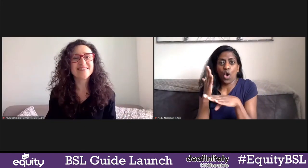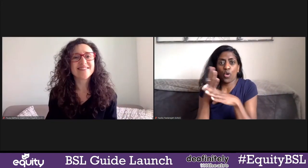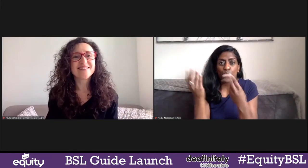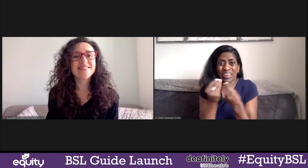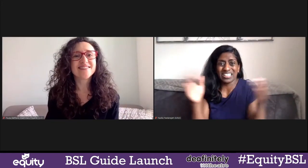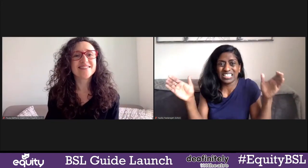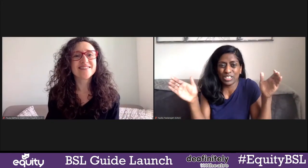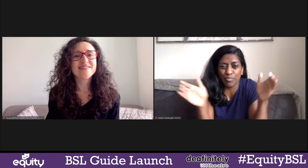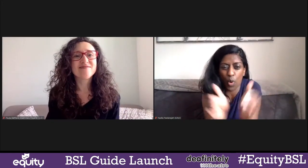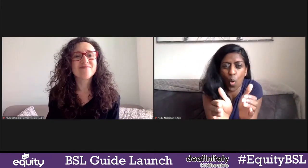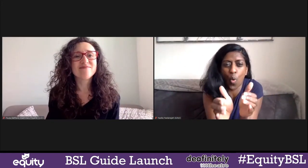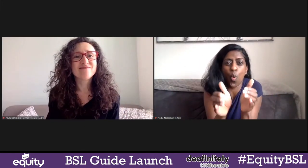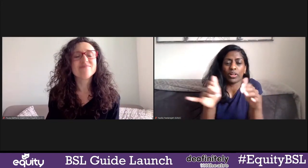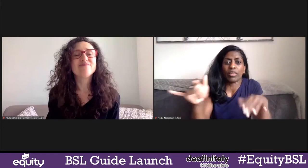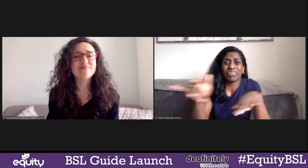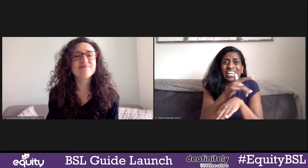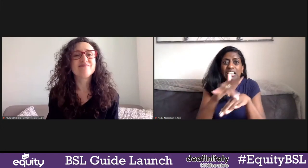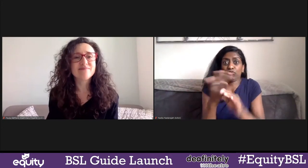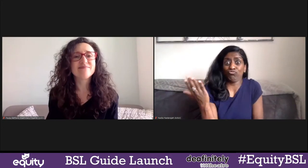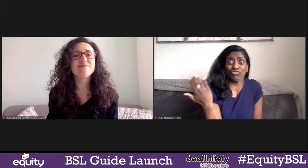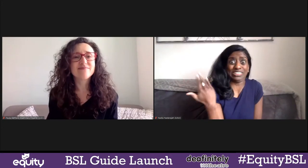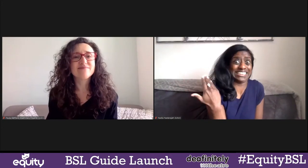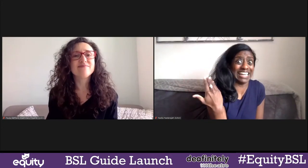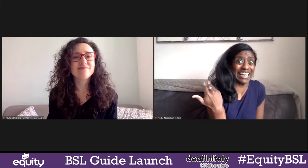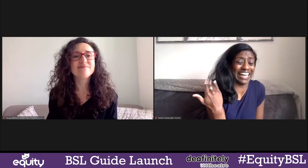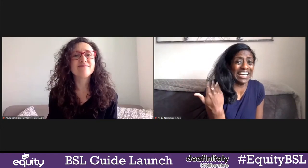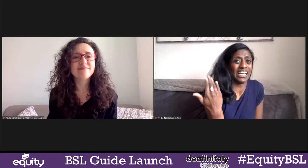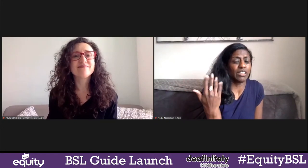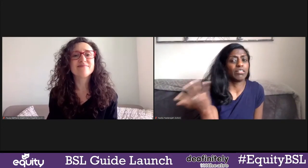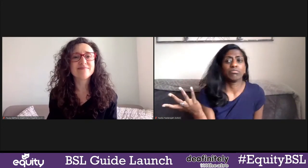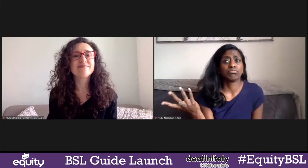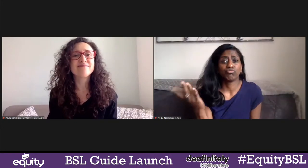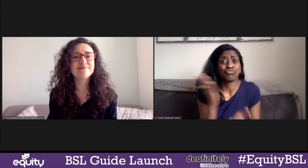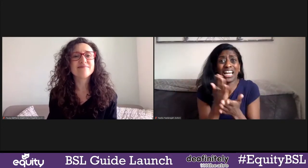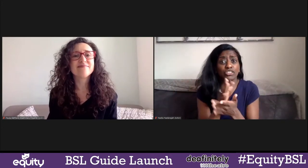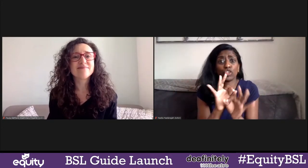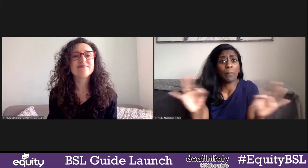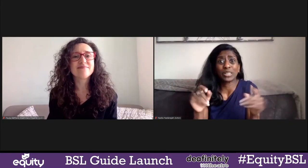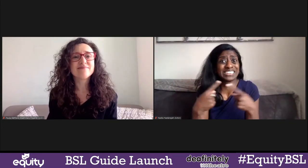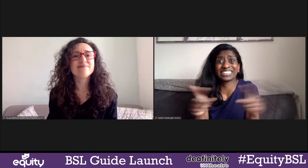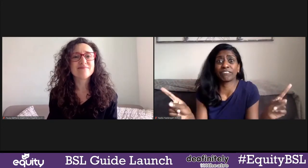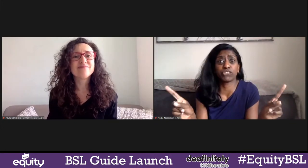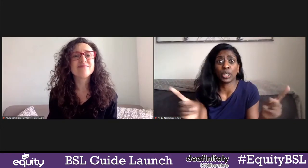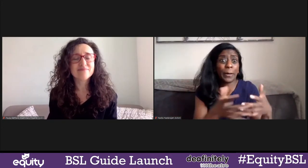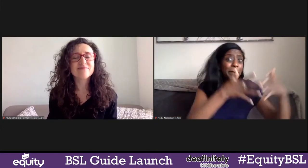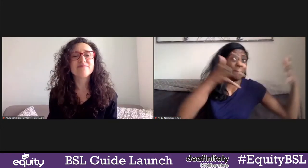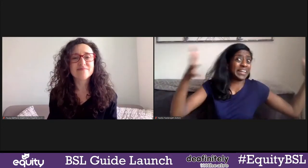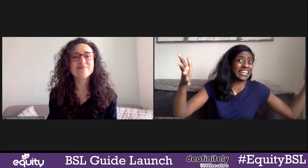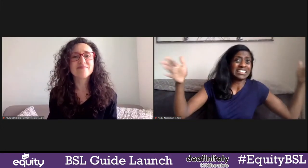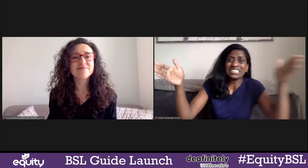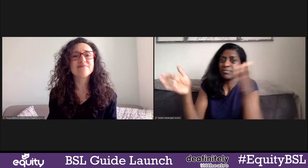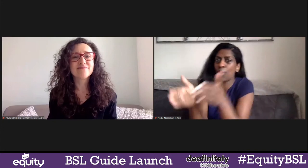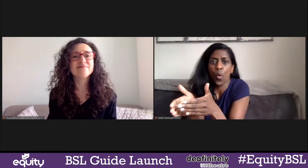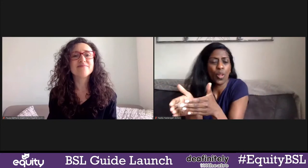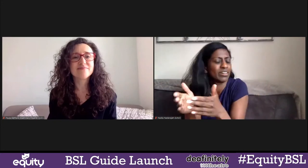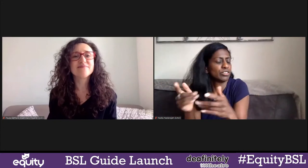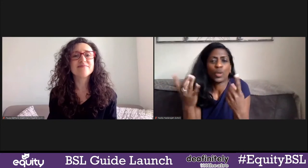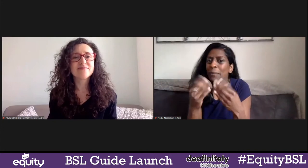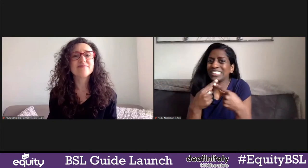answer that. I've worked with a very small theatre company recently, and it didn't feel very different